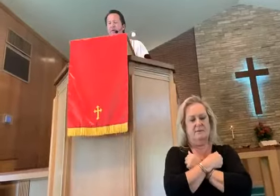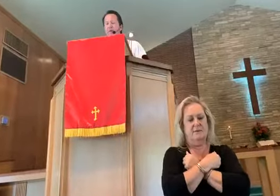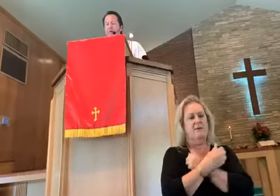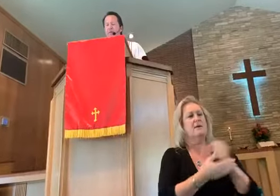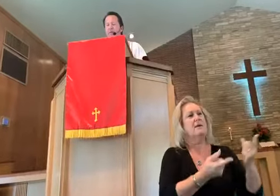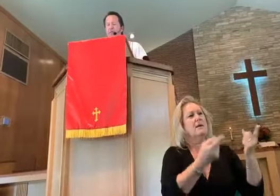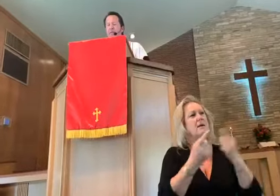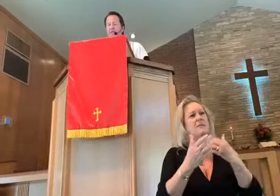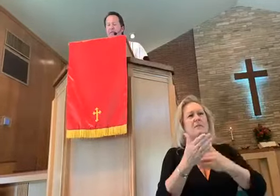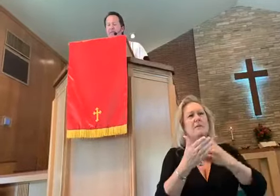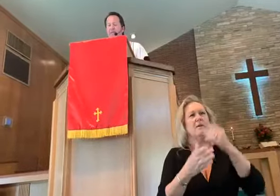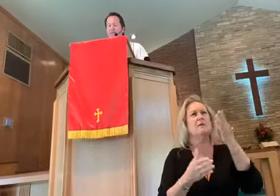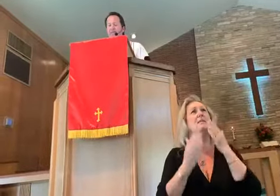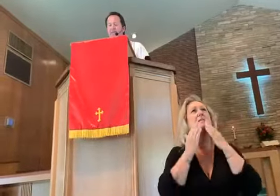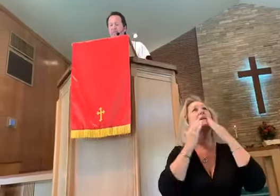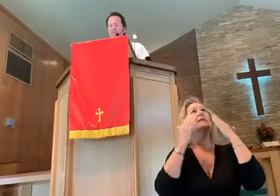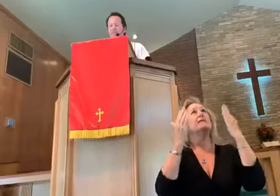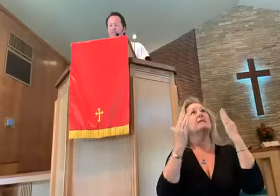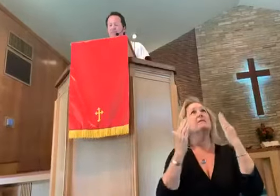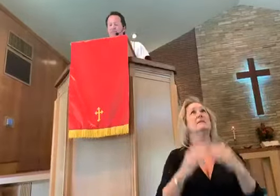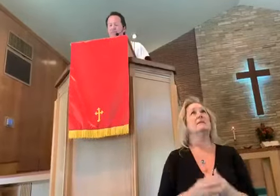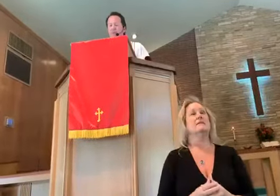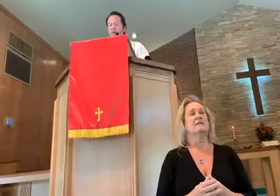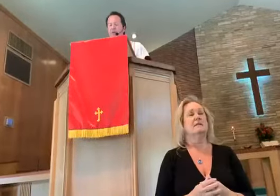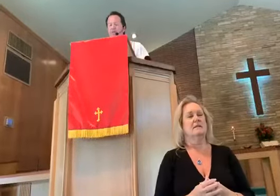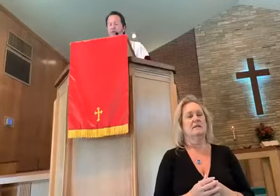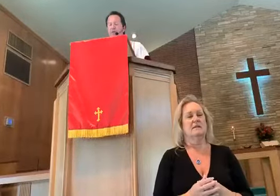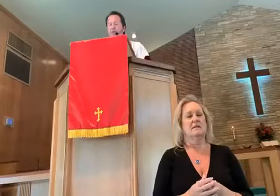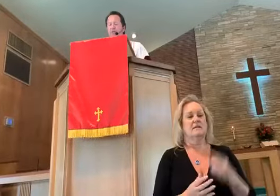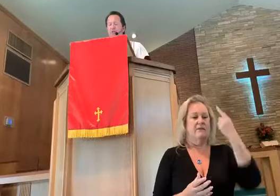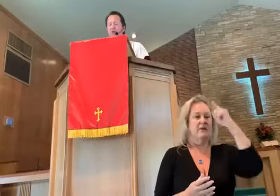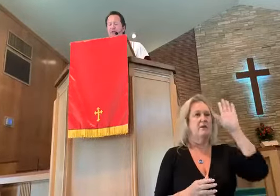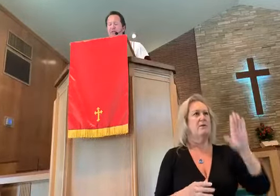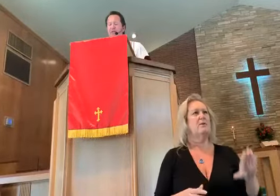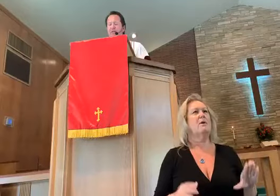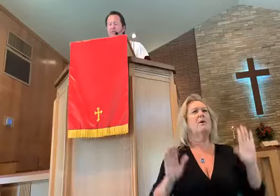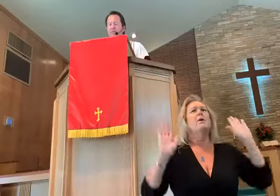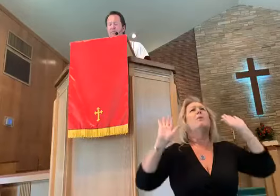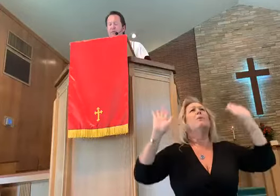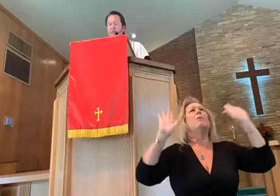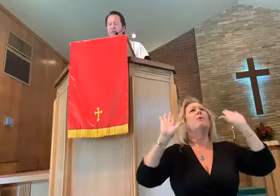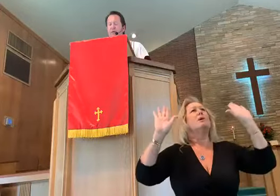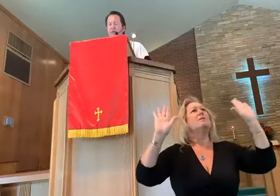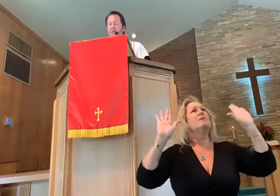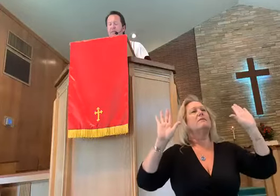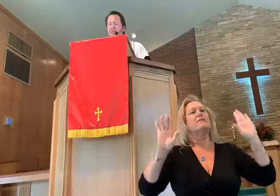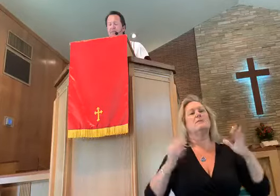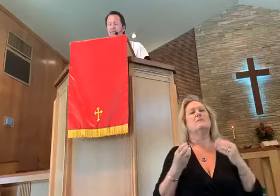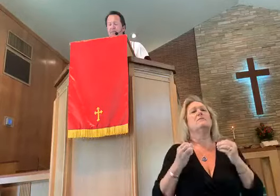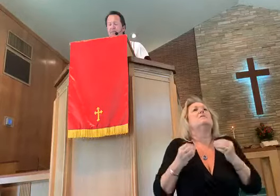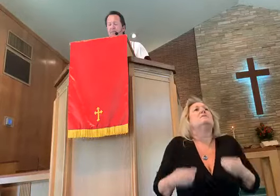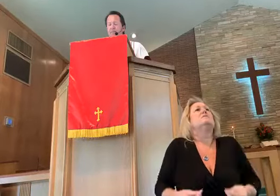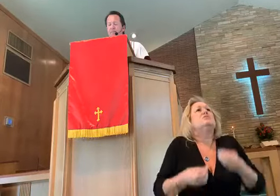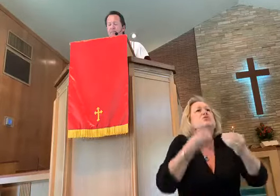we come before you in thanksgiving for your extravagant